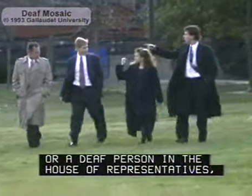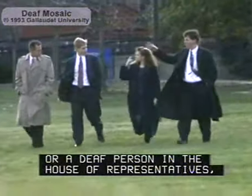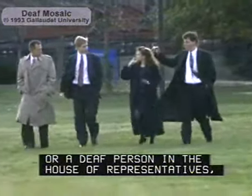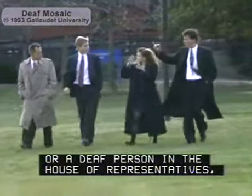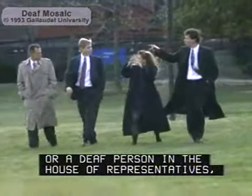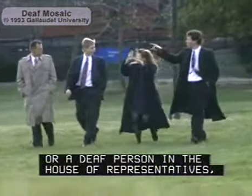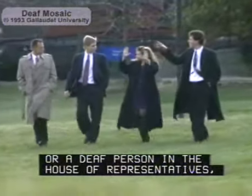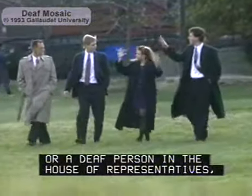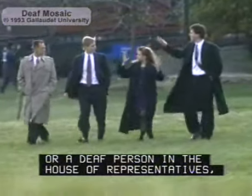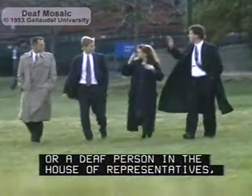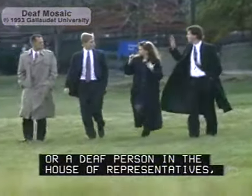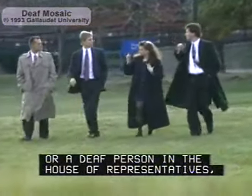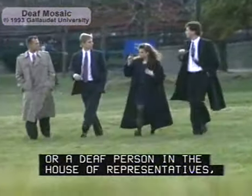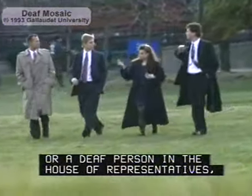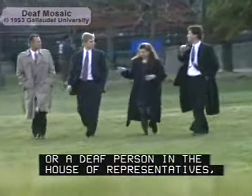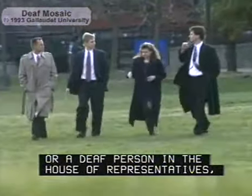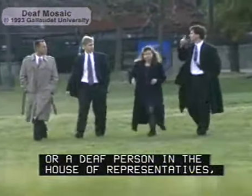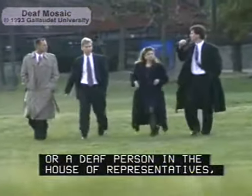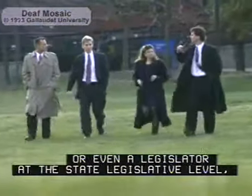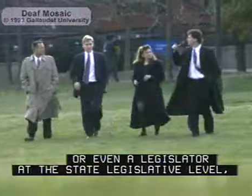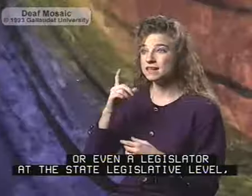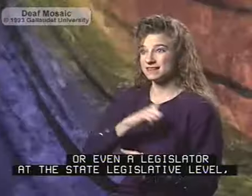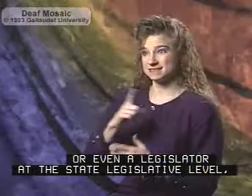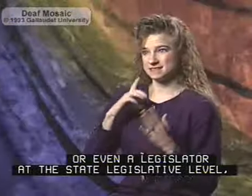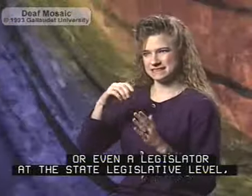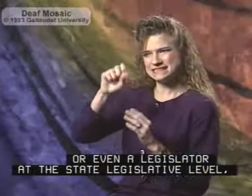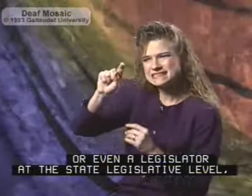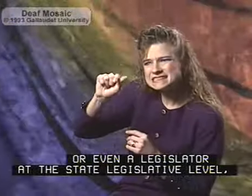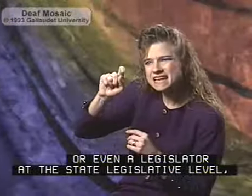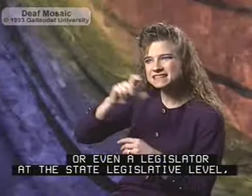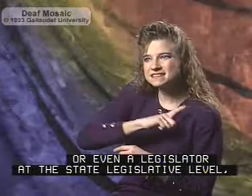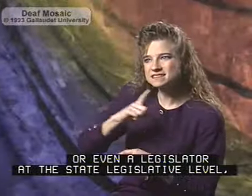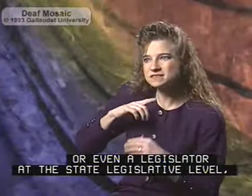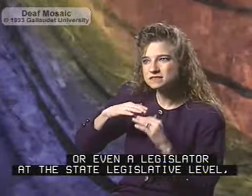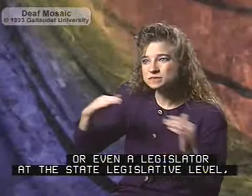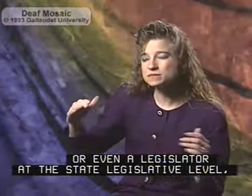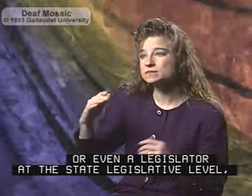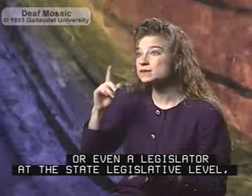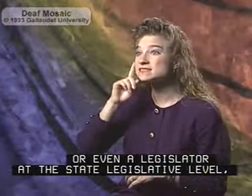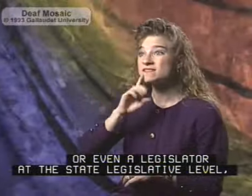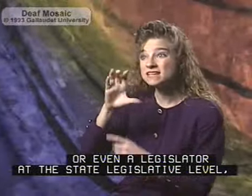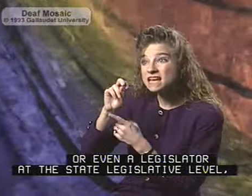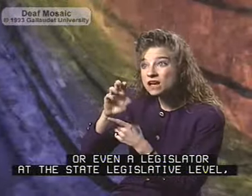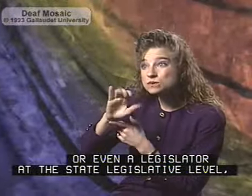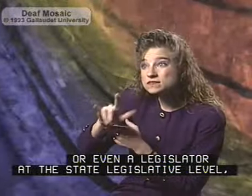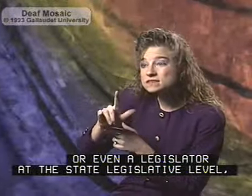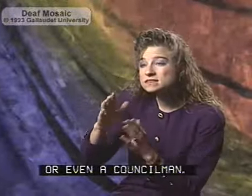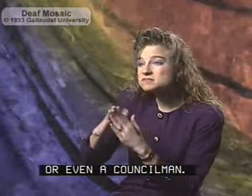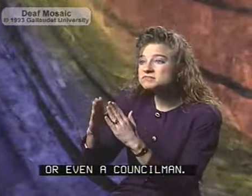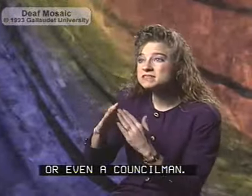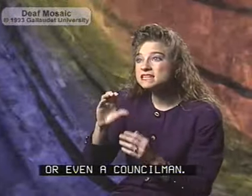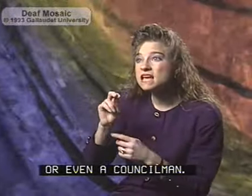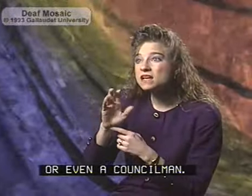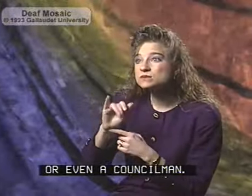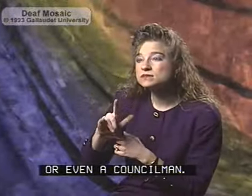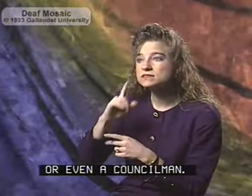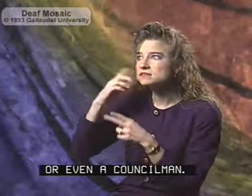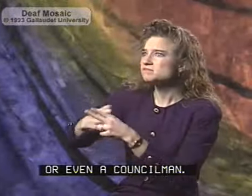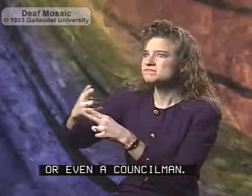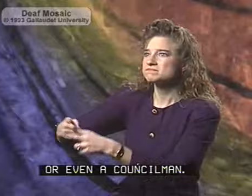person in the House of Representatives, or even a legislator at the state legislative level, or even a councilman. This has